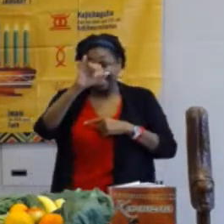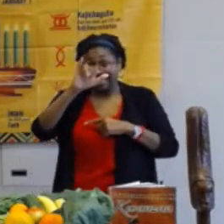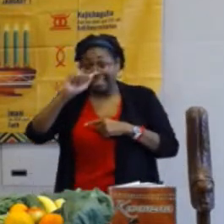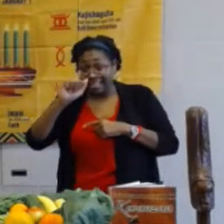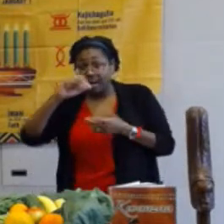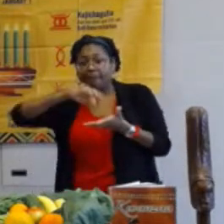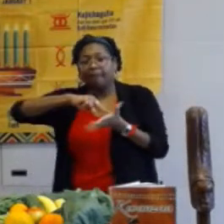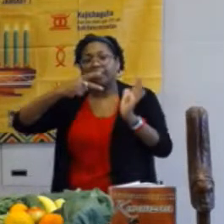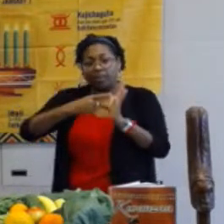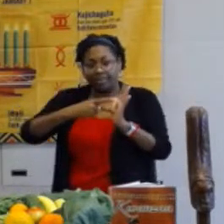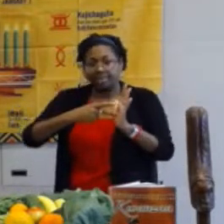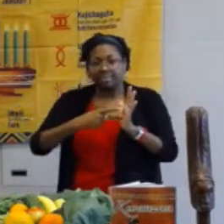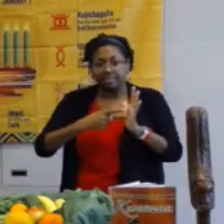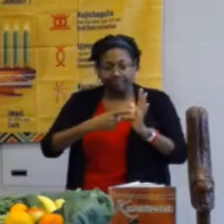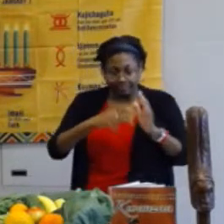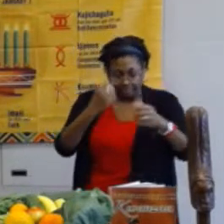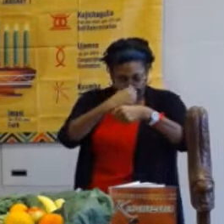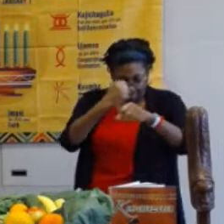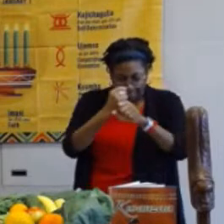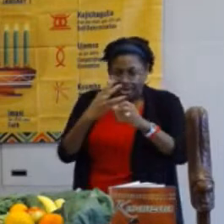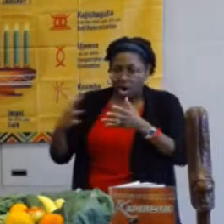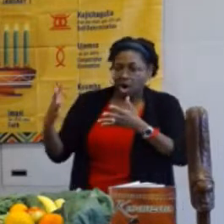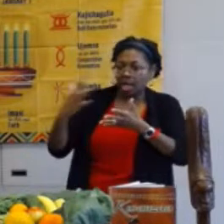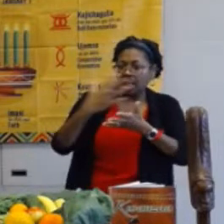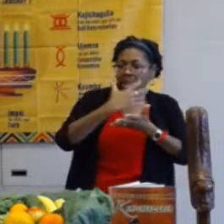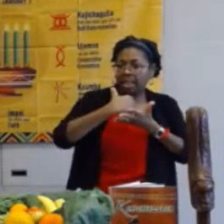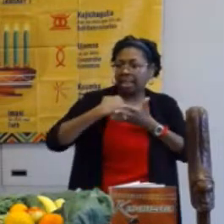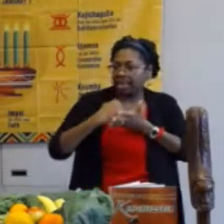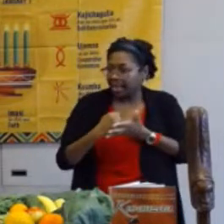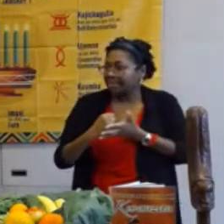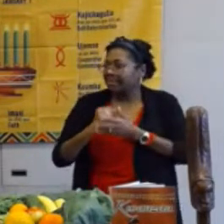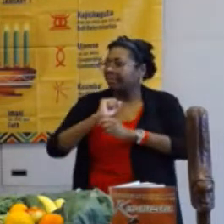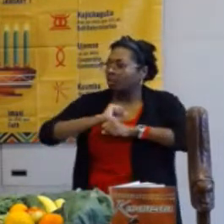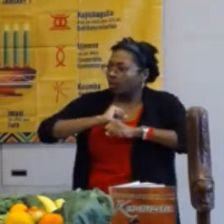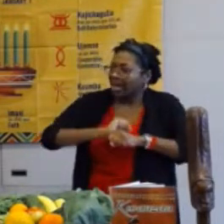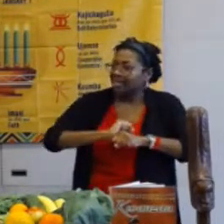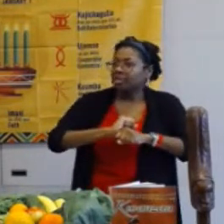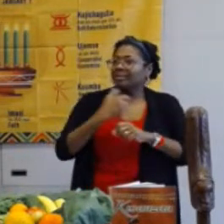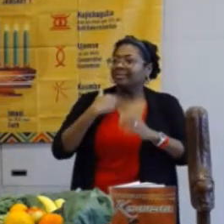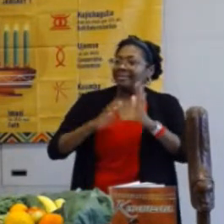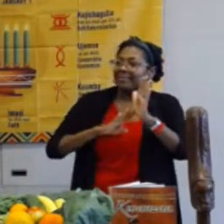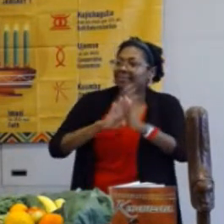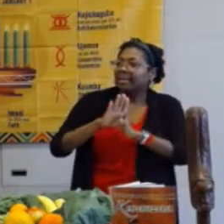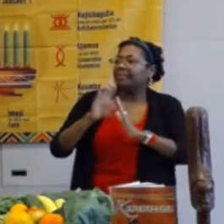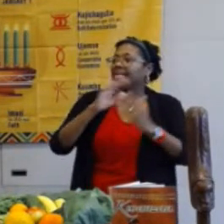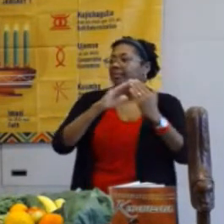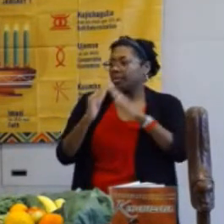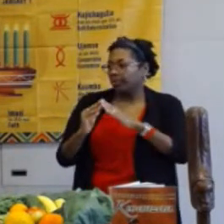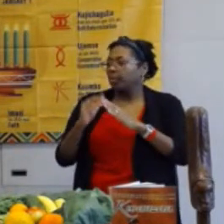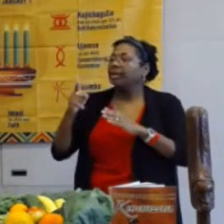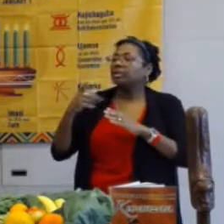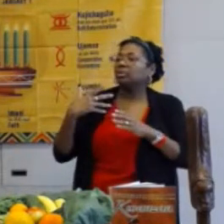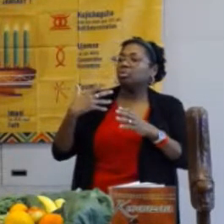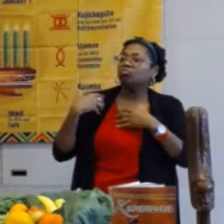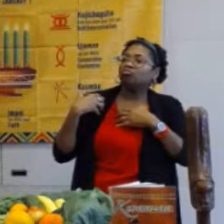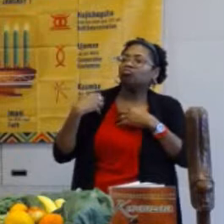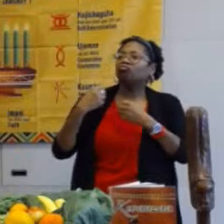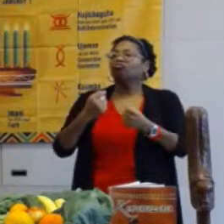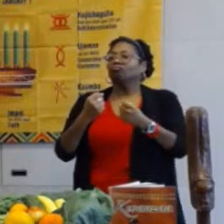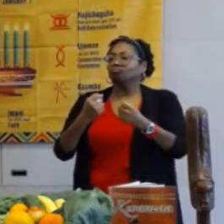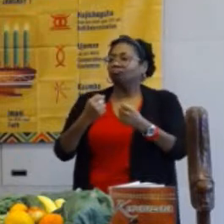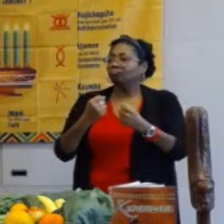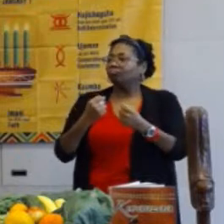purpose. To make our collective vocation the building and development of our community in order to restore our